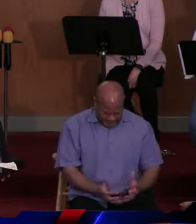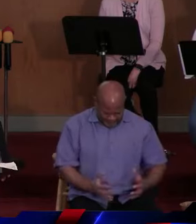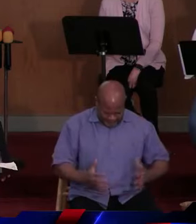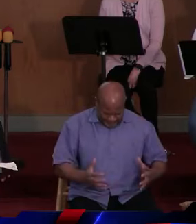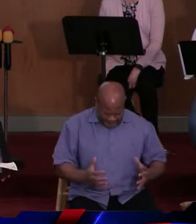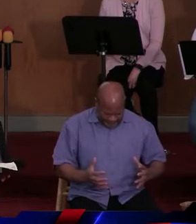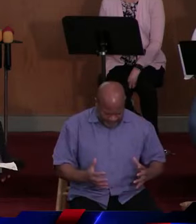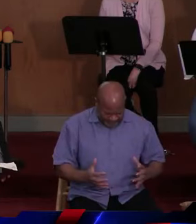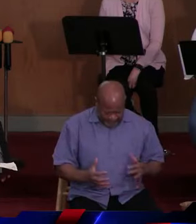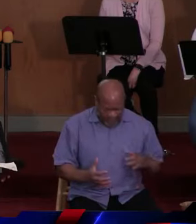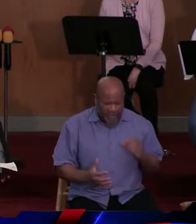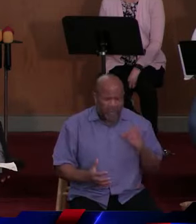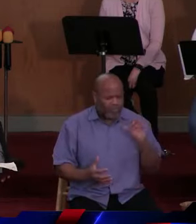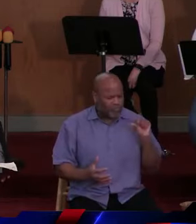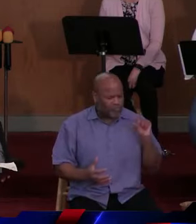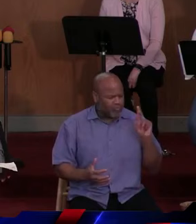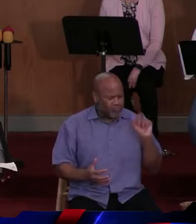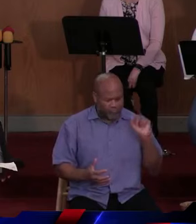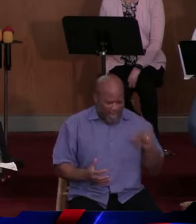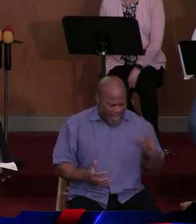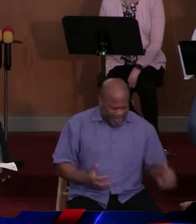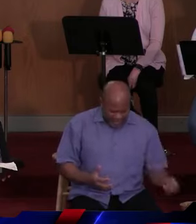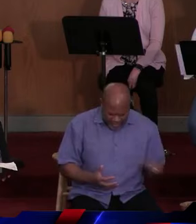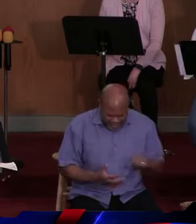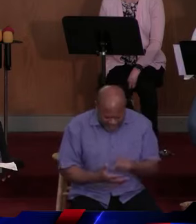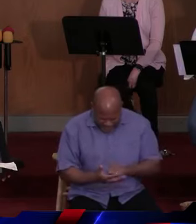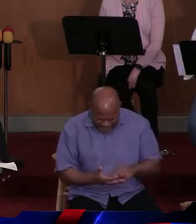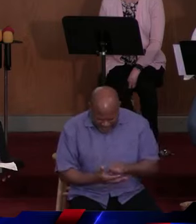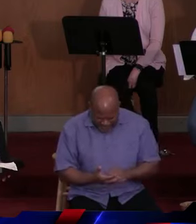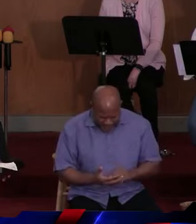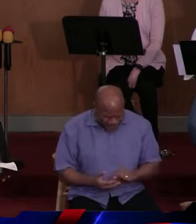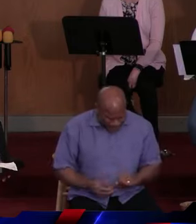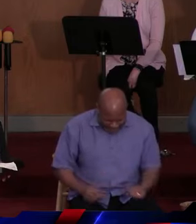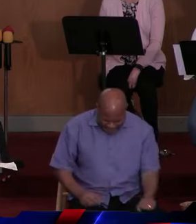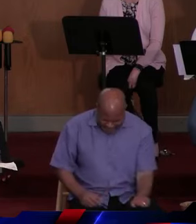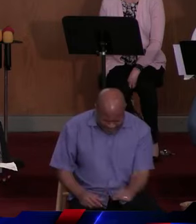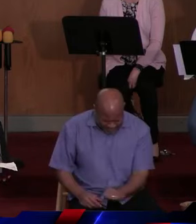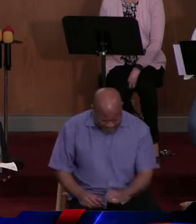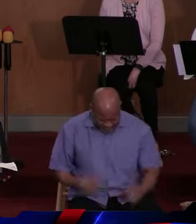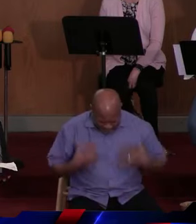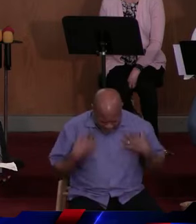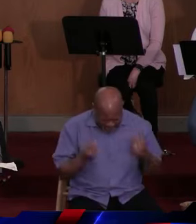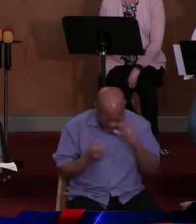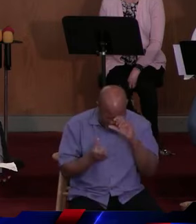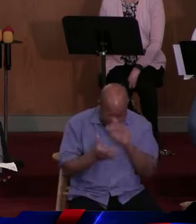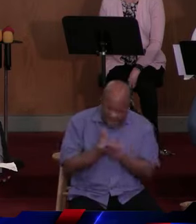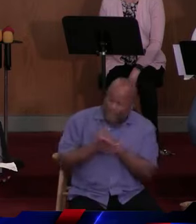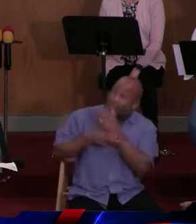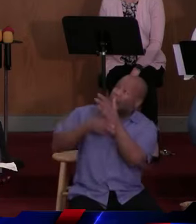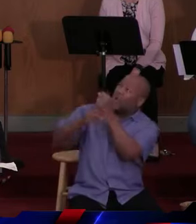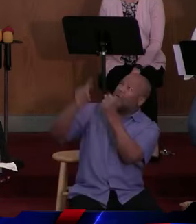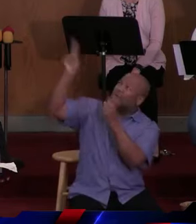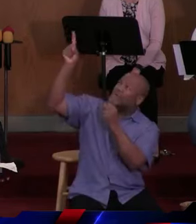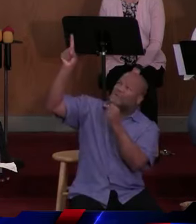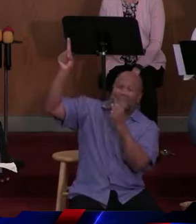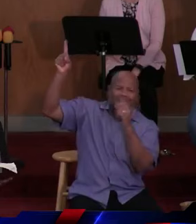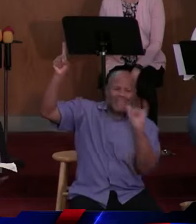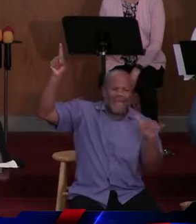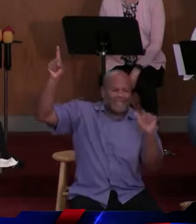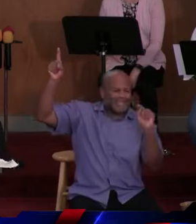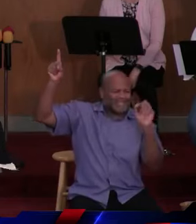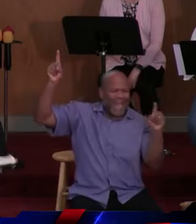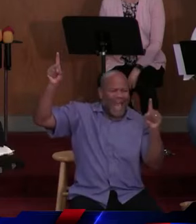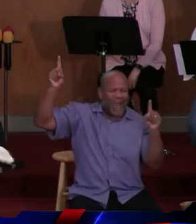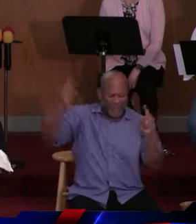of washing feet. Courage to believe that promotes the kingdom of God. Courage to trust that a towel and a basin speak more about